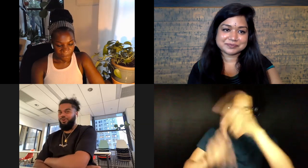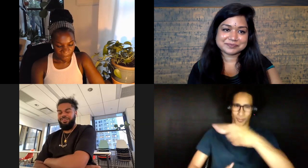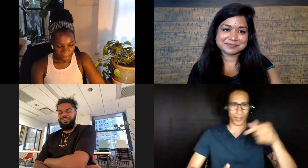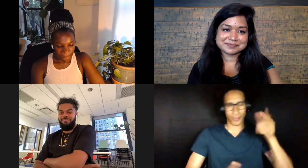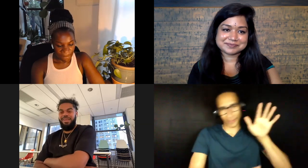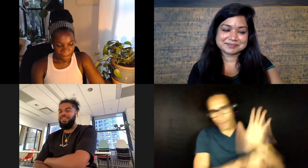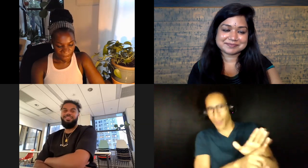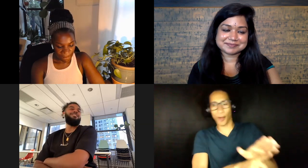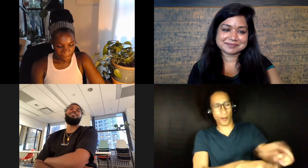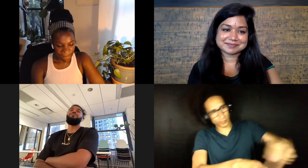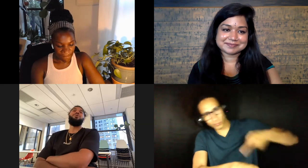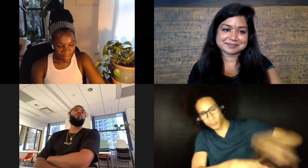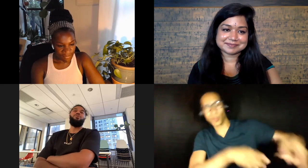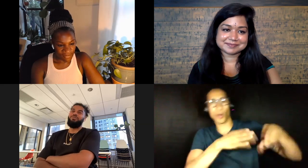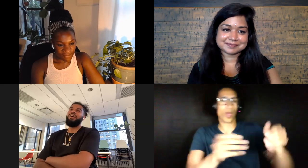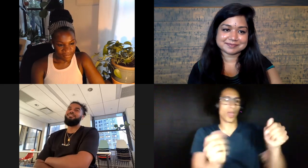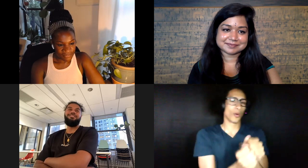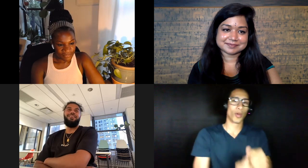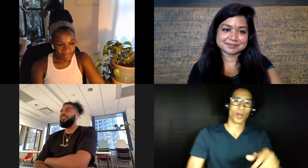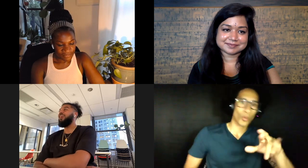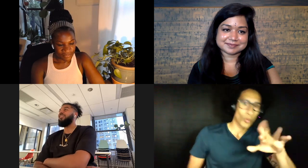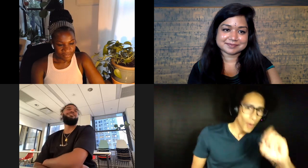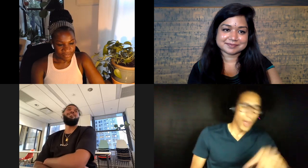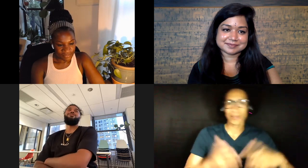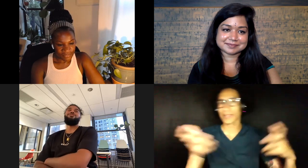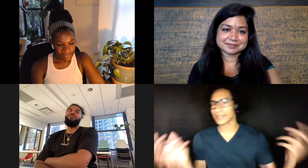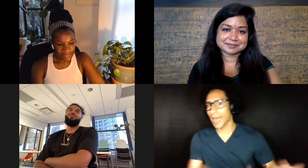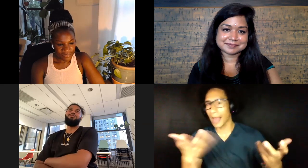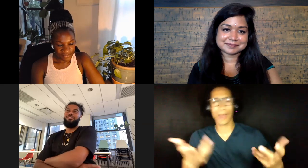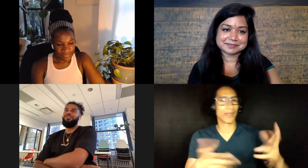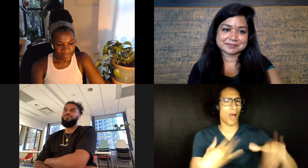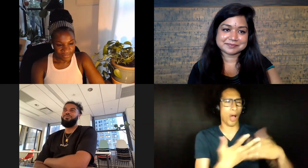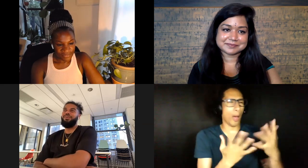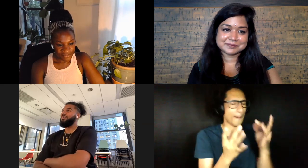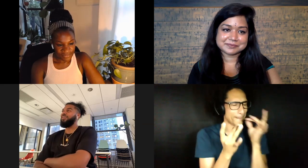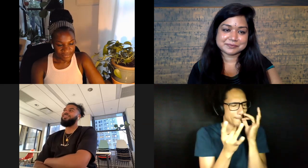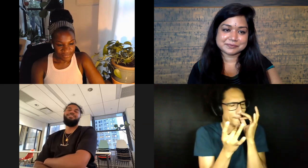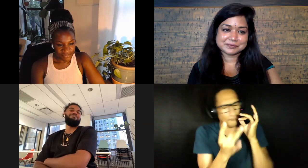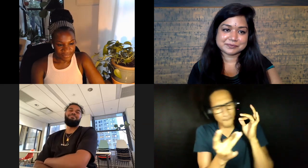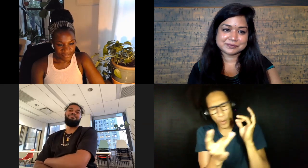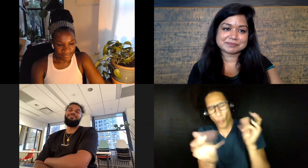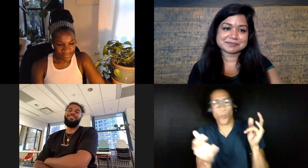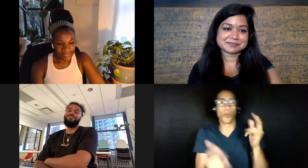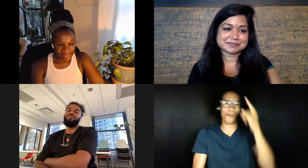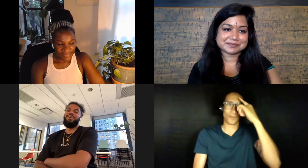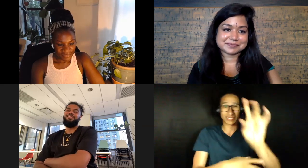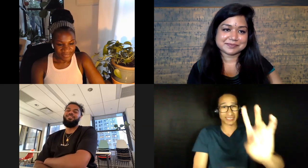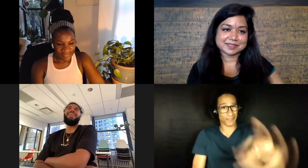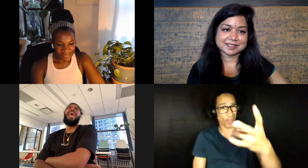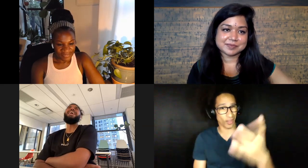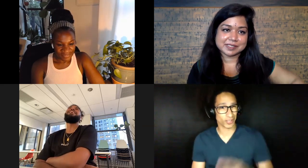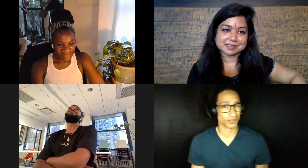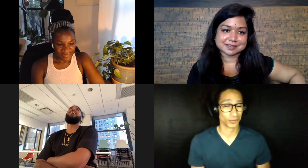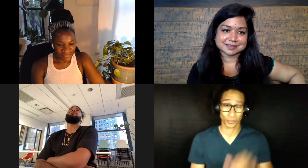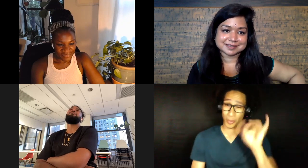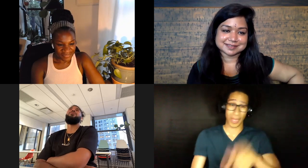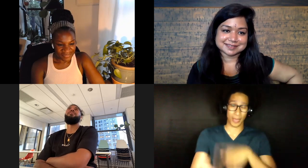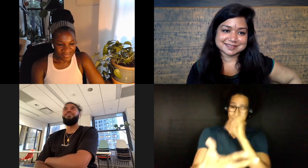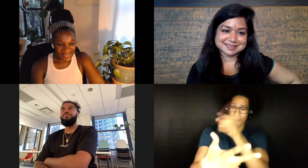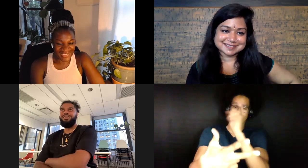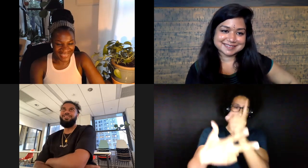the opposite end of traveling around the world. It's so clear listening to you both speak that you have such a deep love for your community and where you